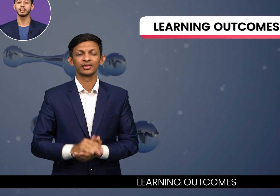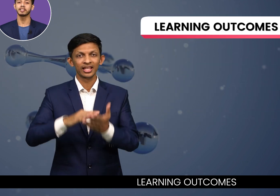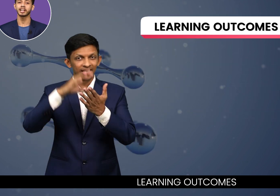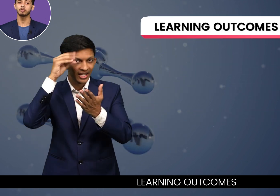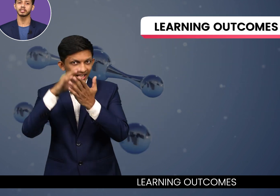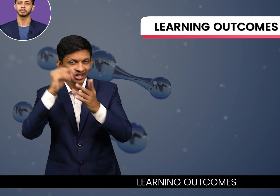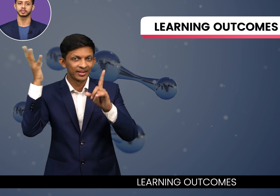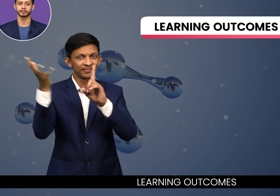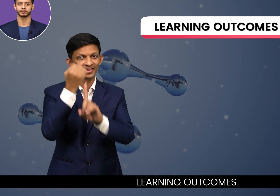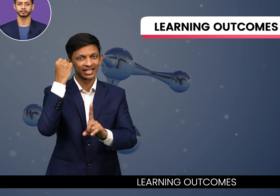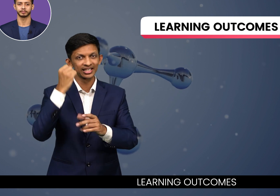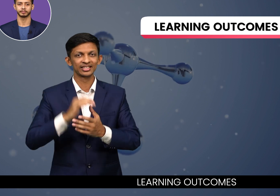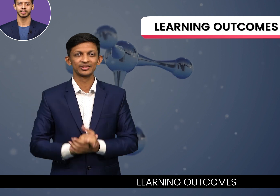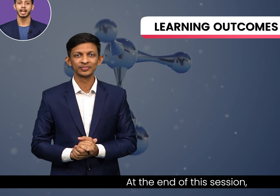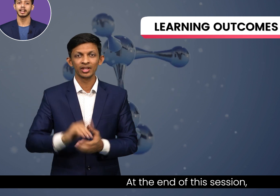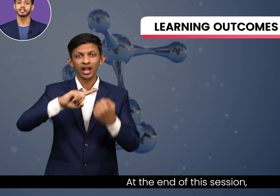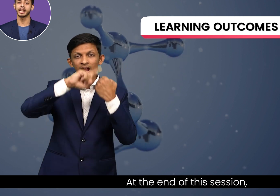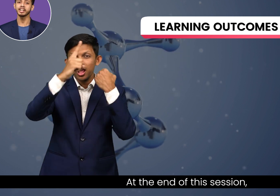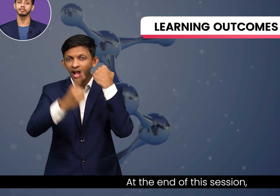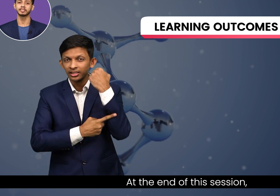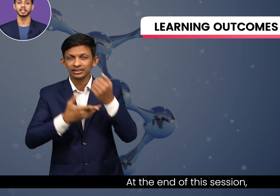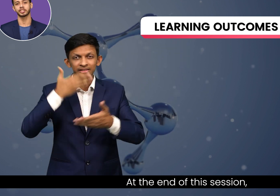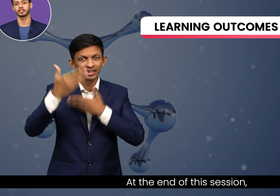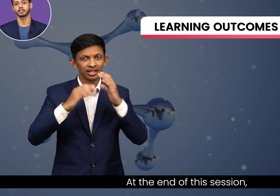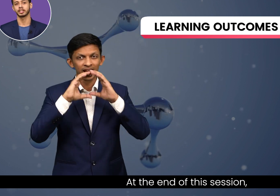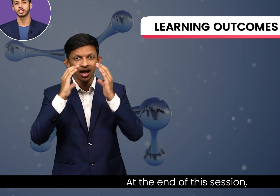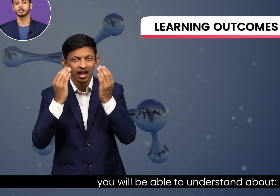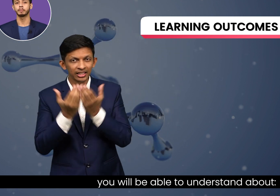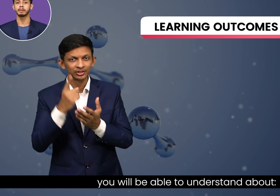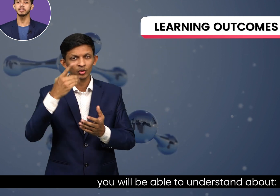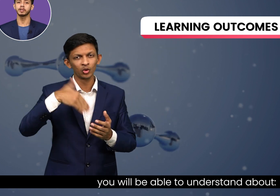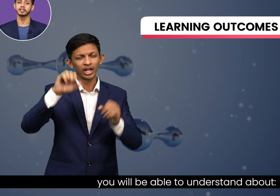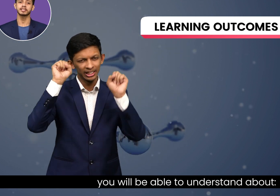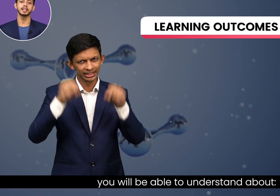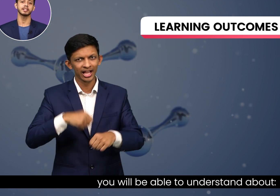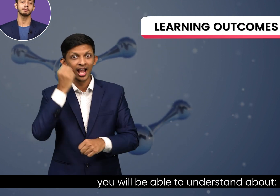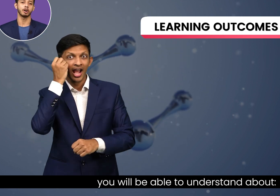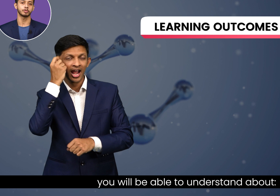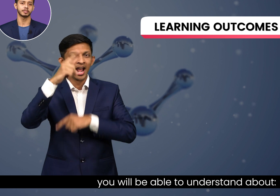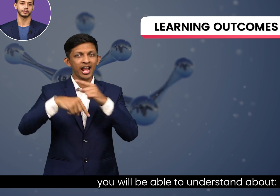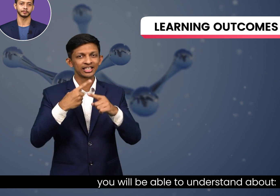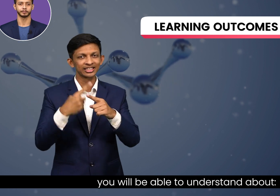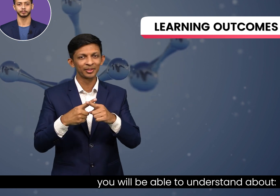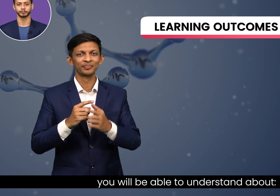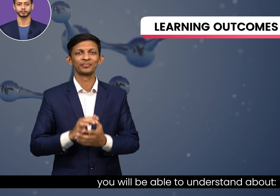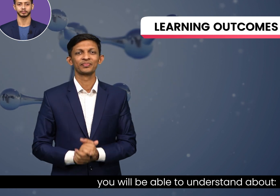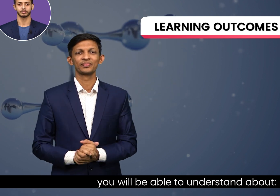Learning outcomes. At the end of this session, you will be able to understand about